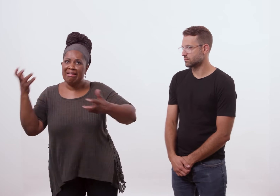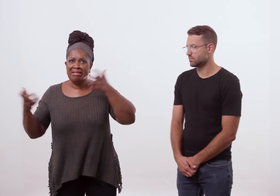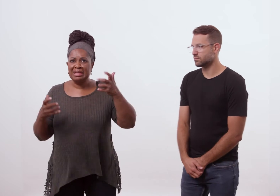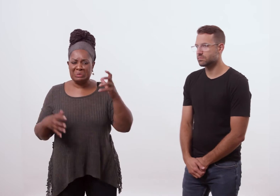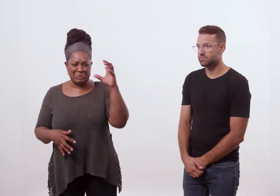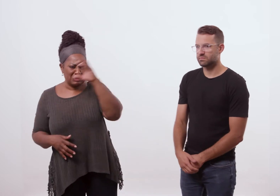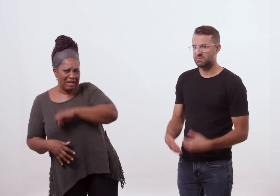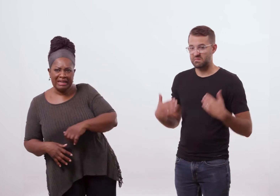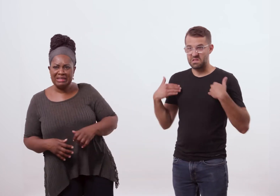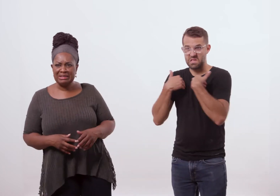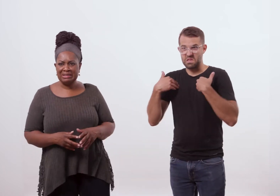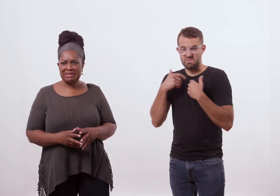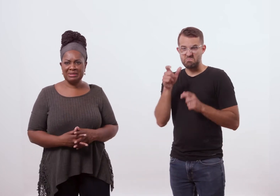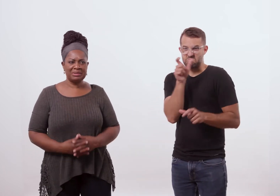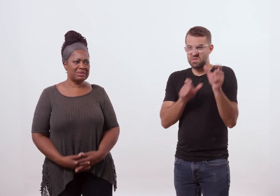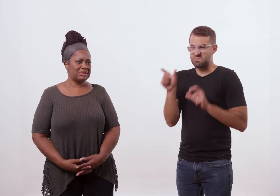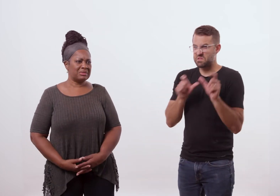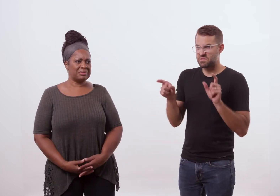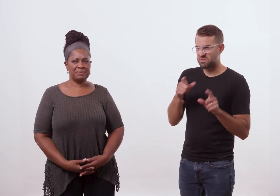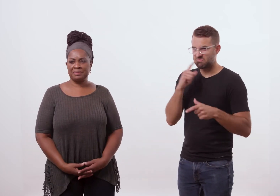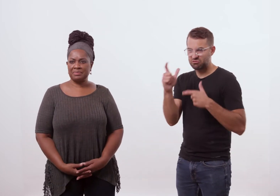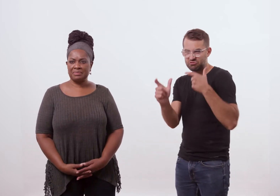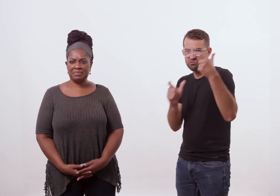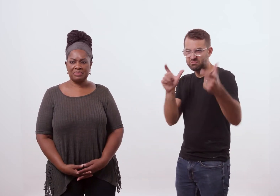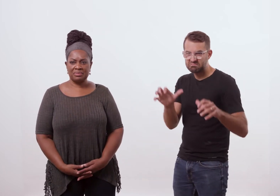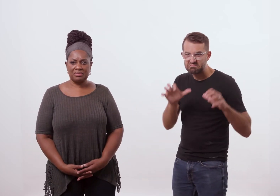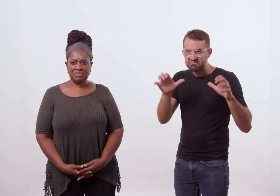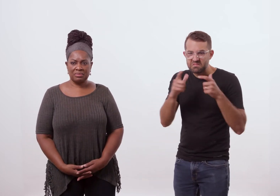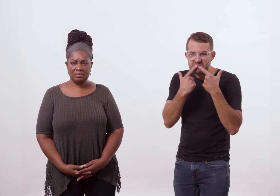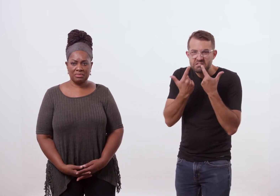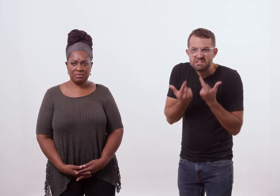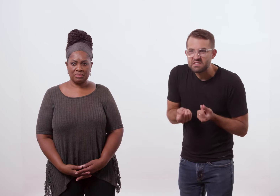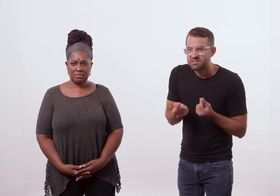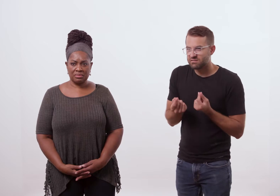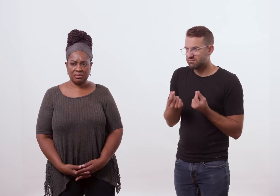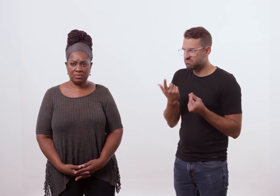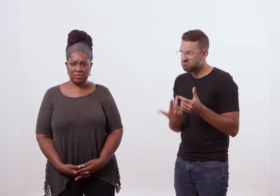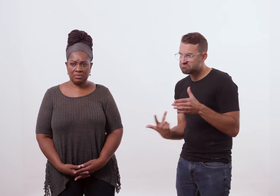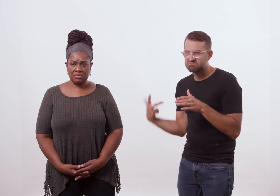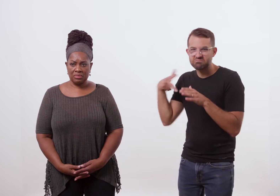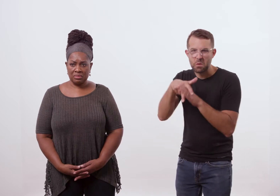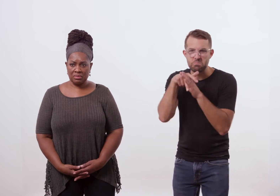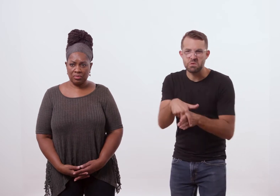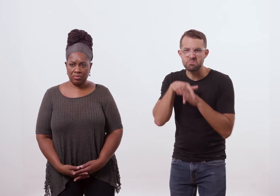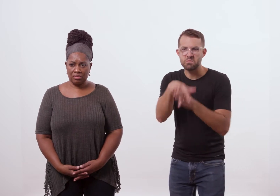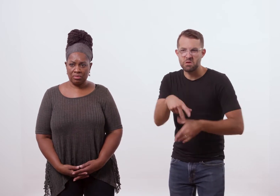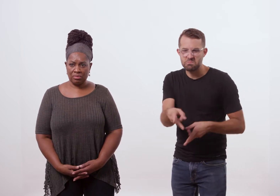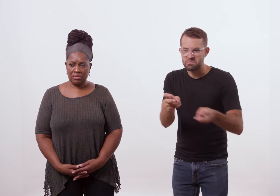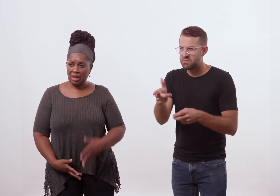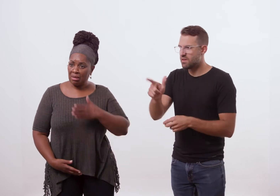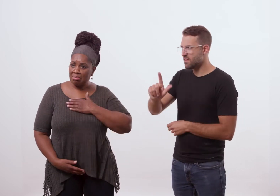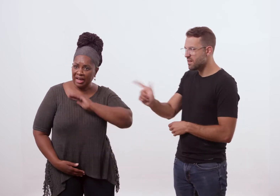Toucher. Riding huge, fanged beasts. They've taken Lita. My daughter. Save her, Rayek. You